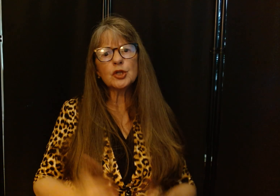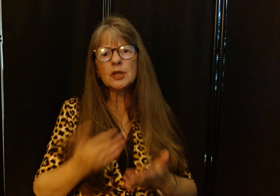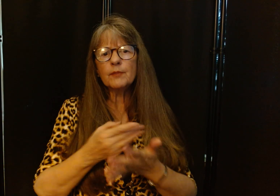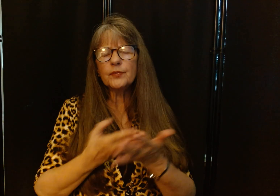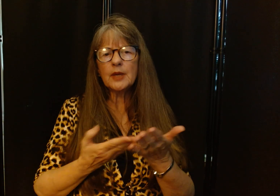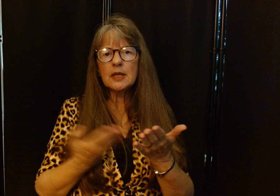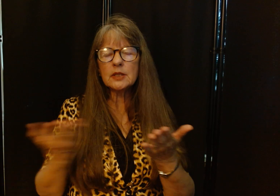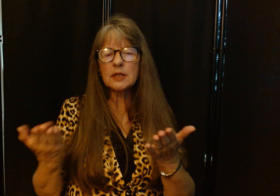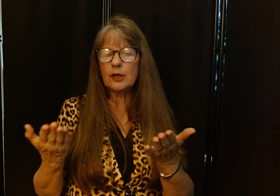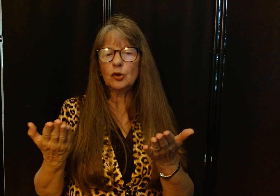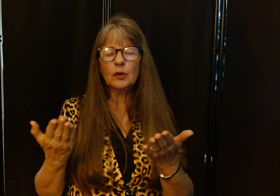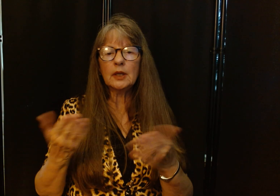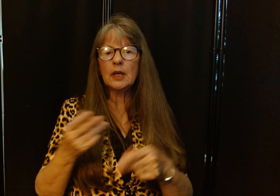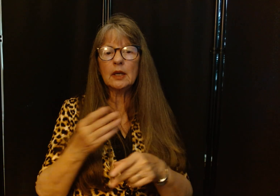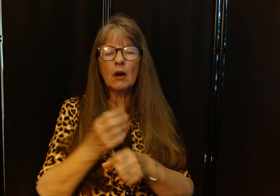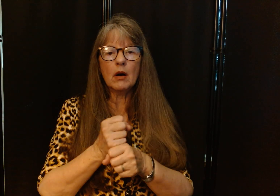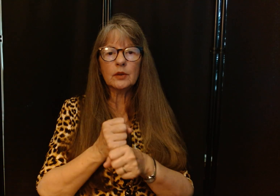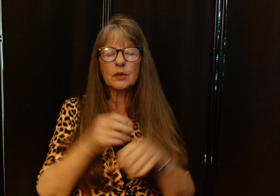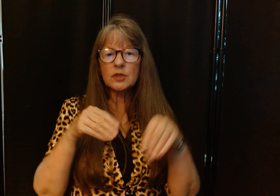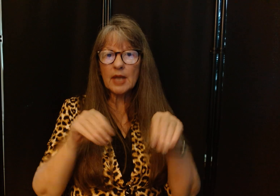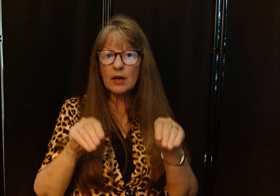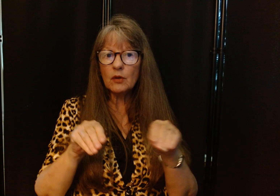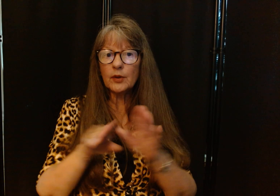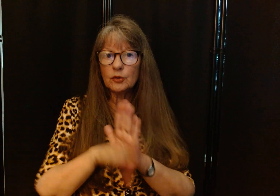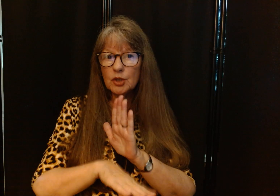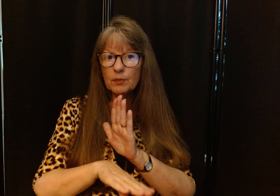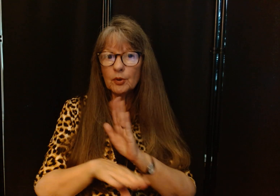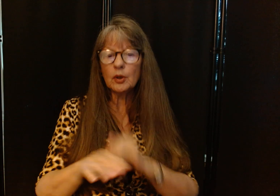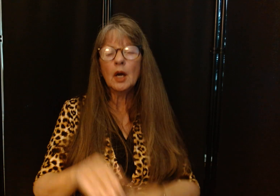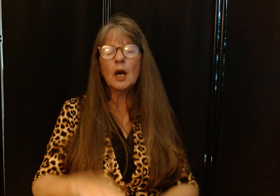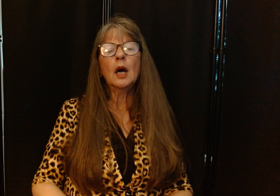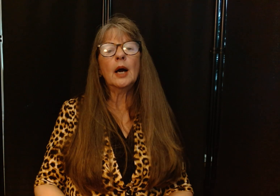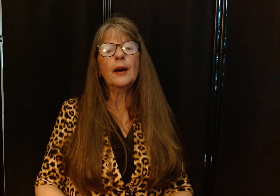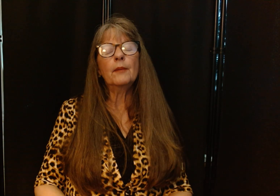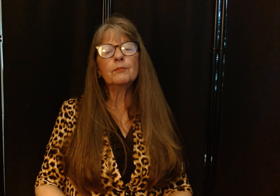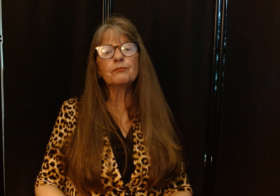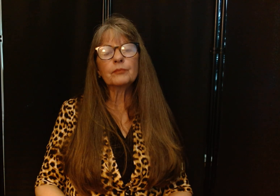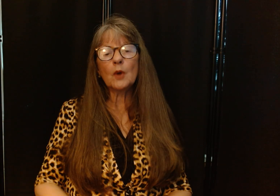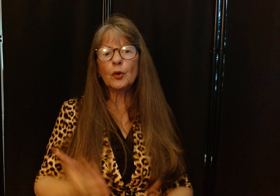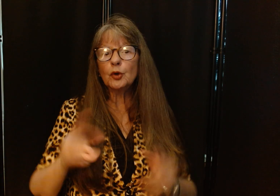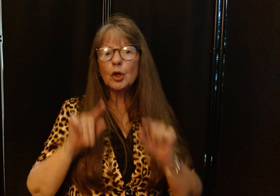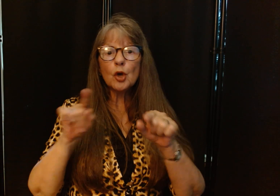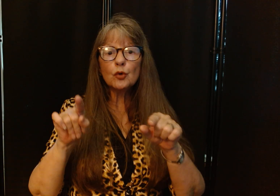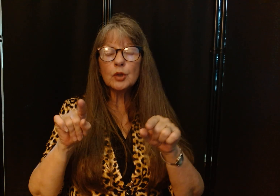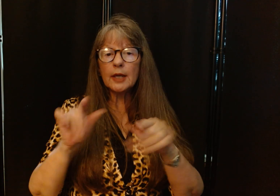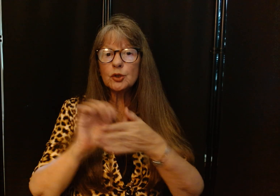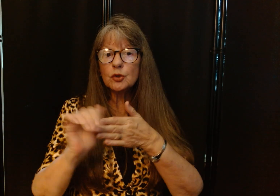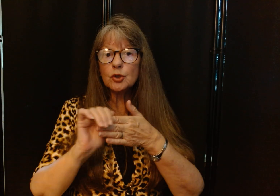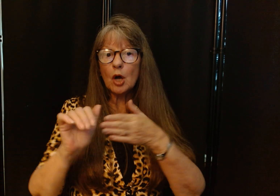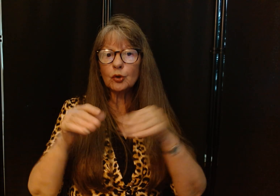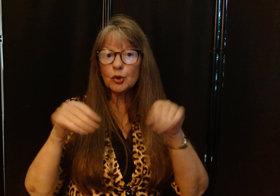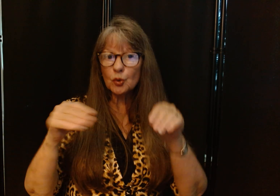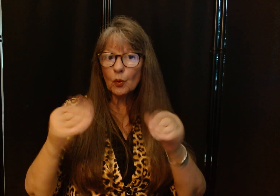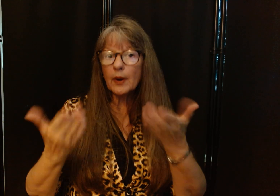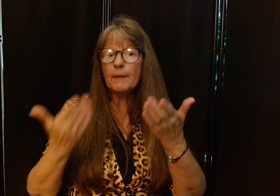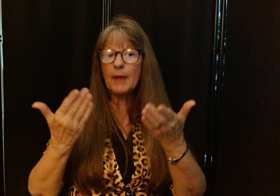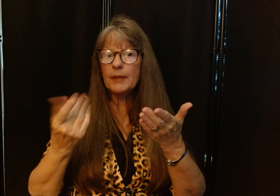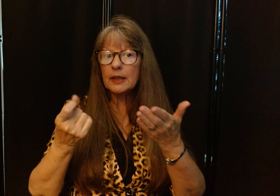some things like you can get on sale that are cheaper, or you can go like to the dollar store, it may be a little